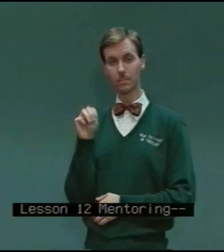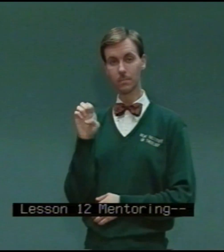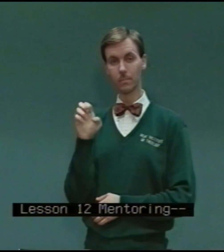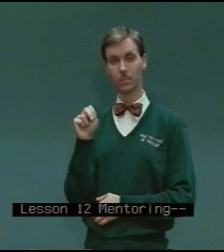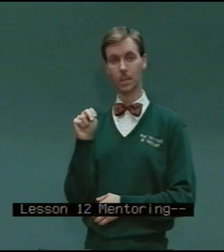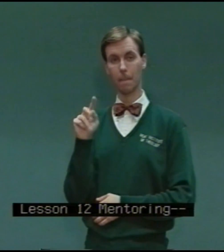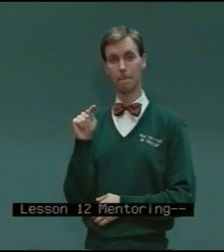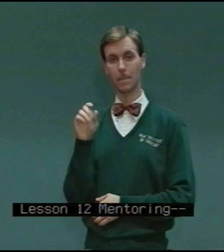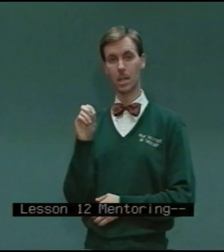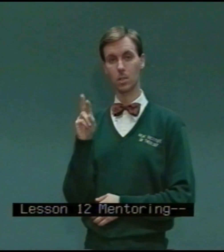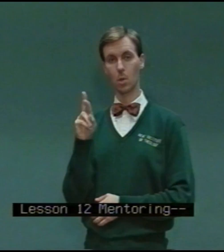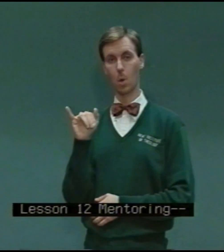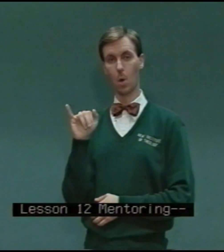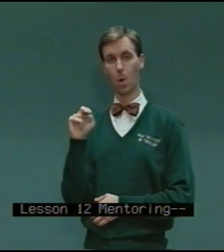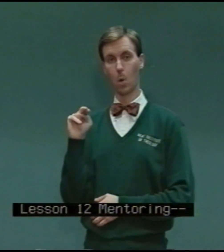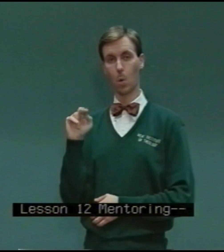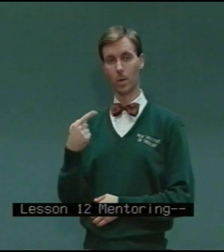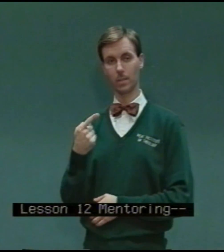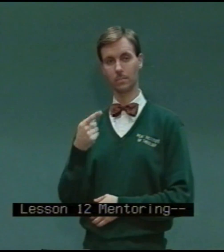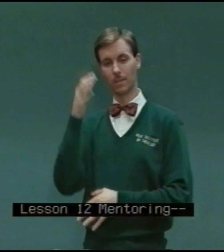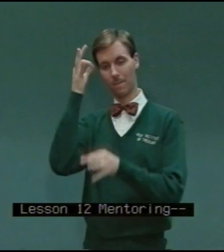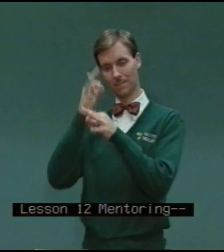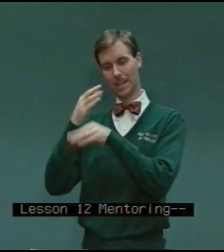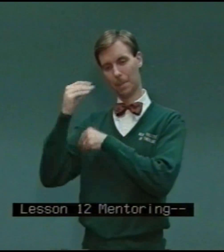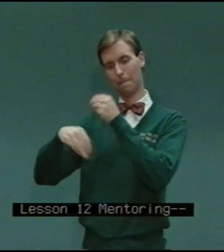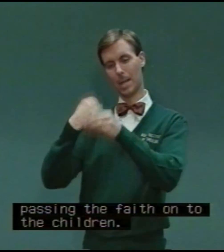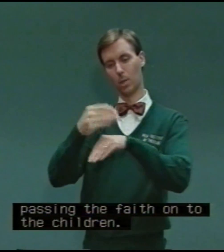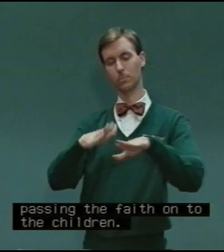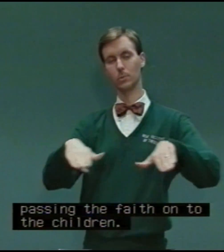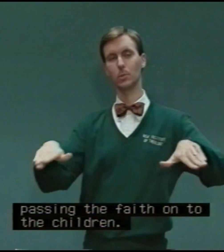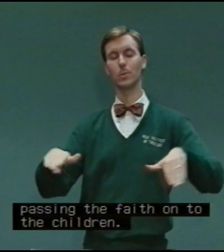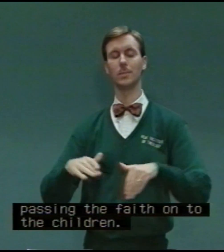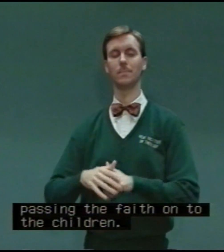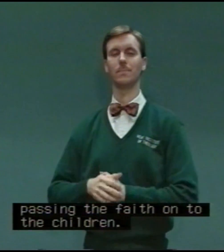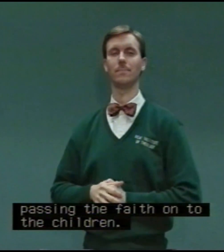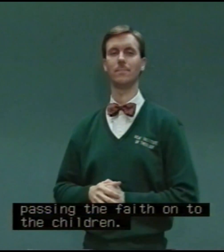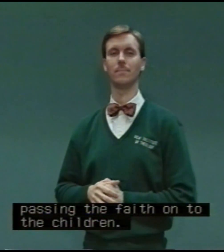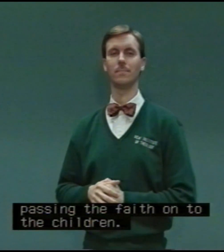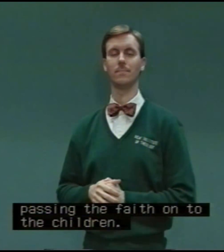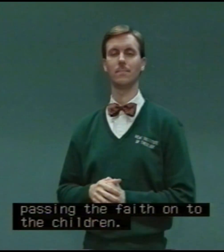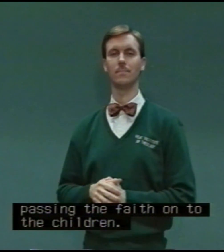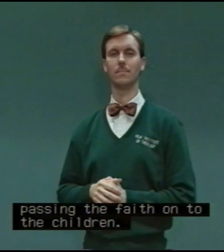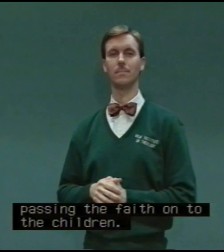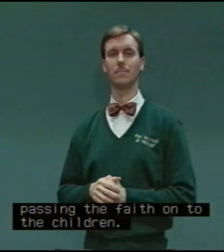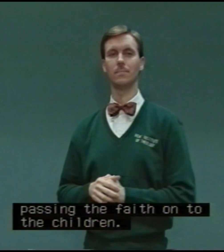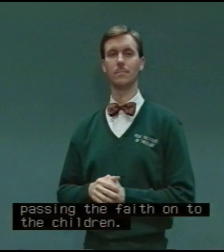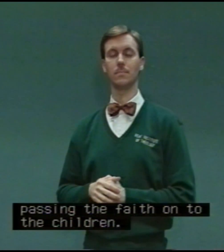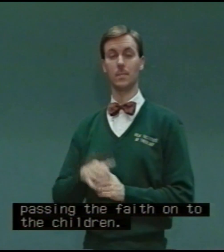lesson 12 mentoring passing the faith on to the children